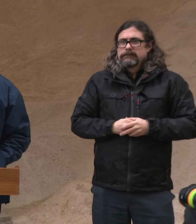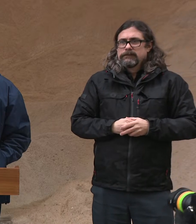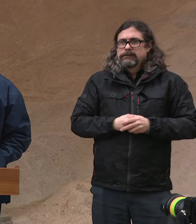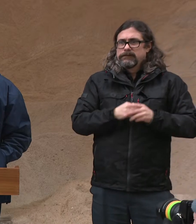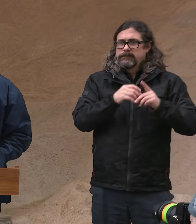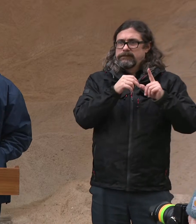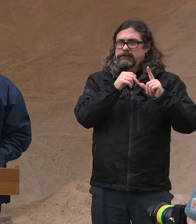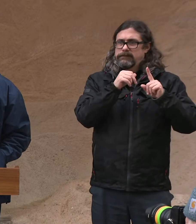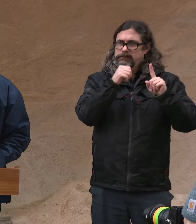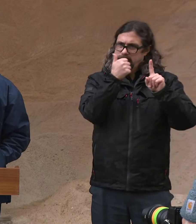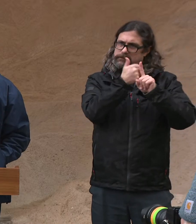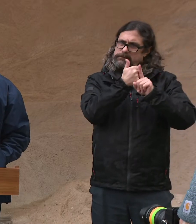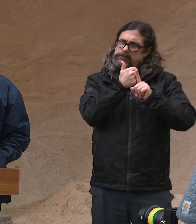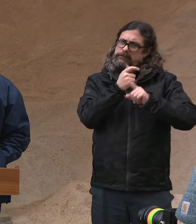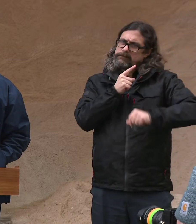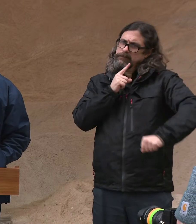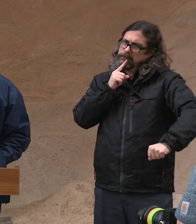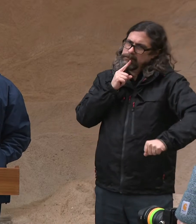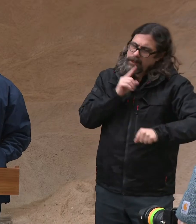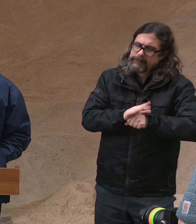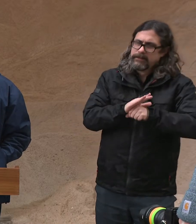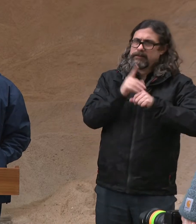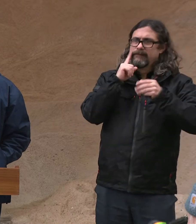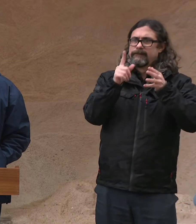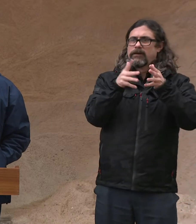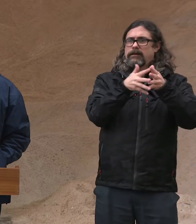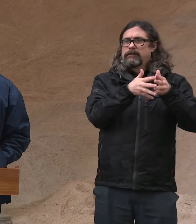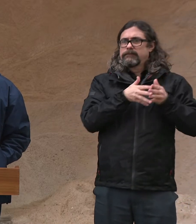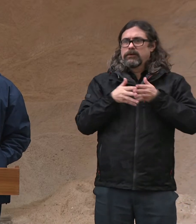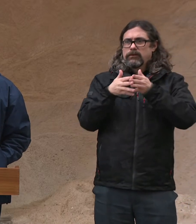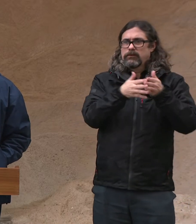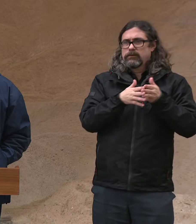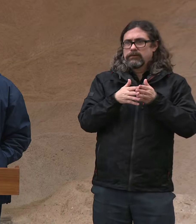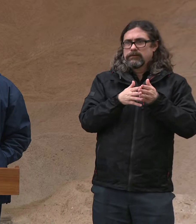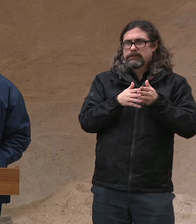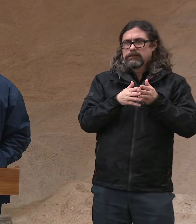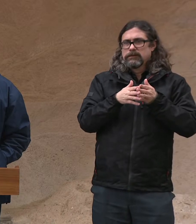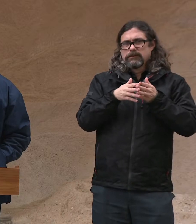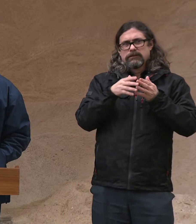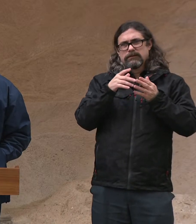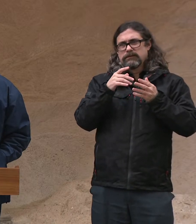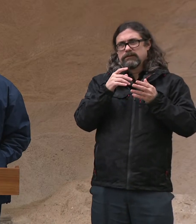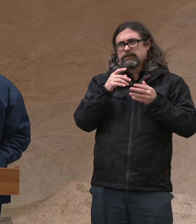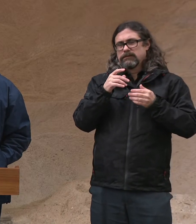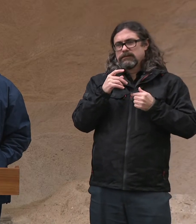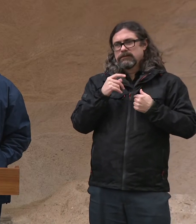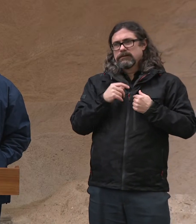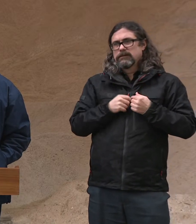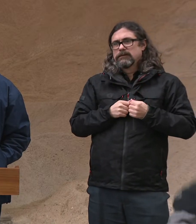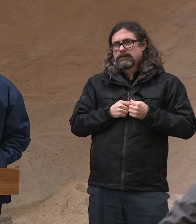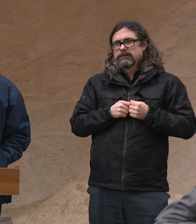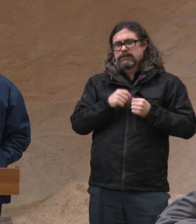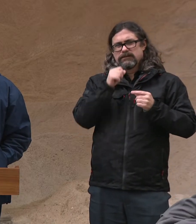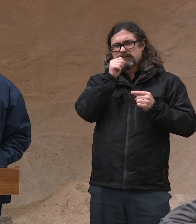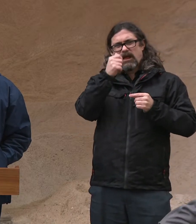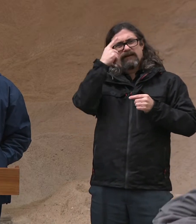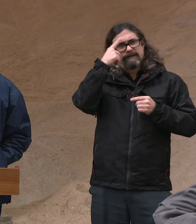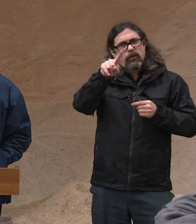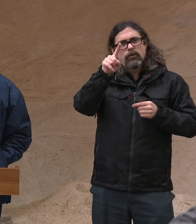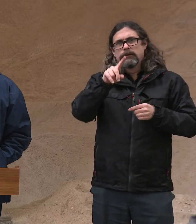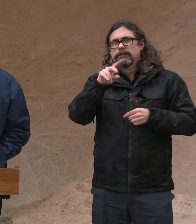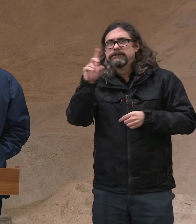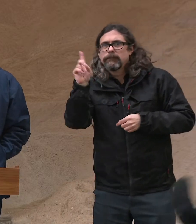party. The party that's in office took $6.9 billion out of our